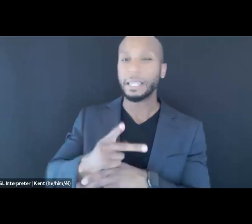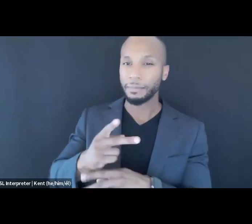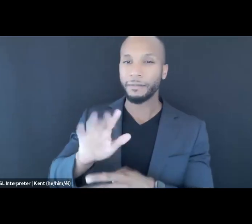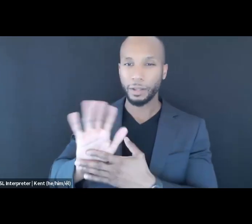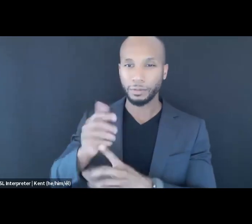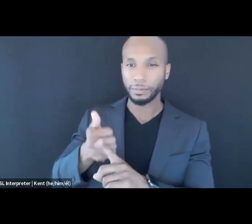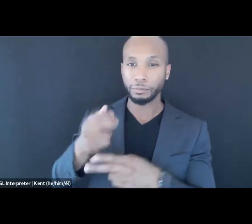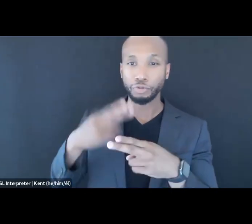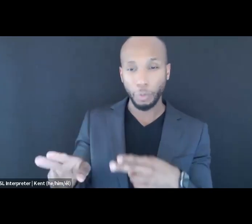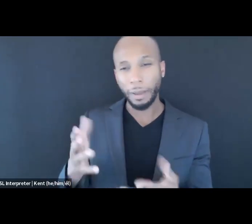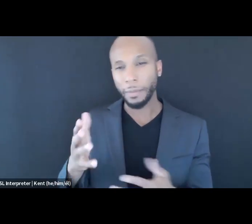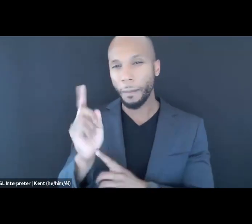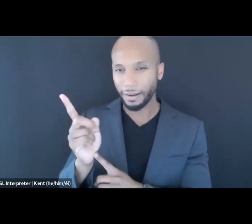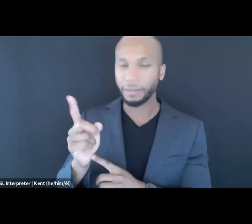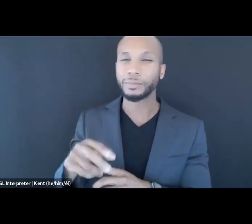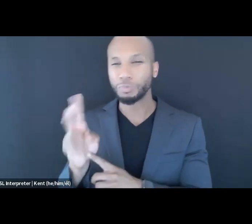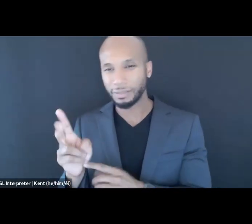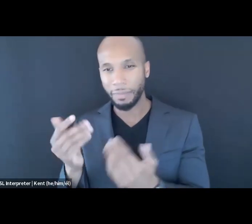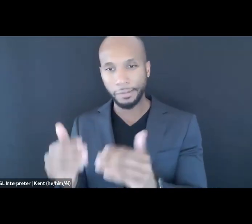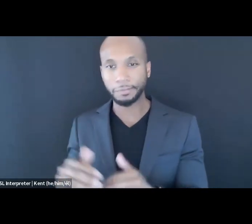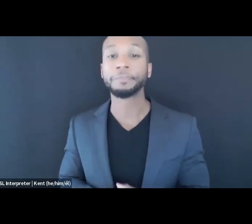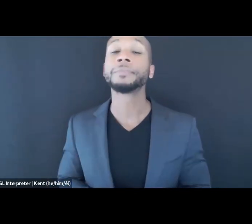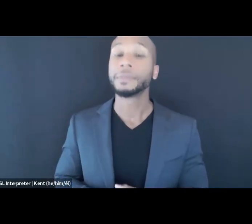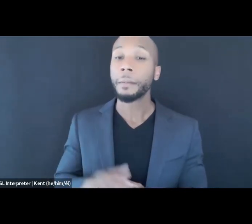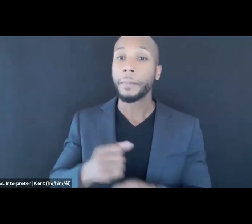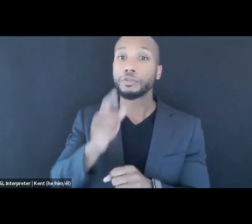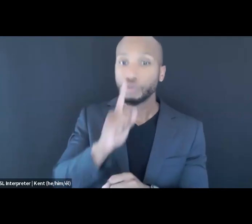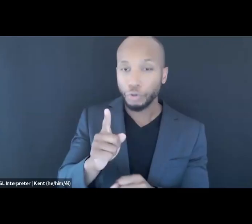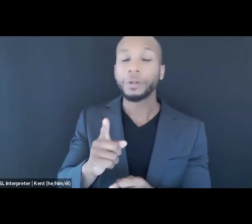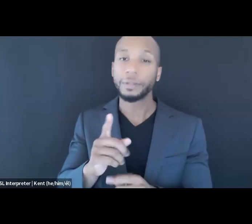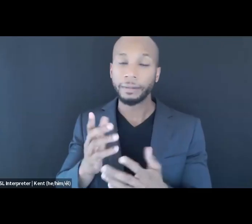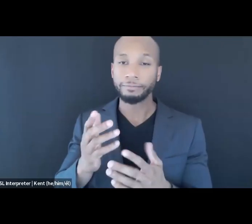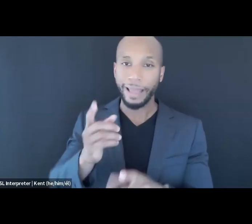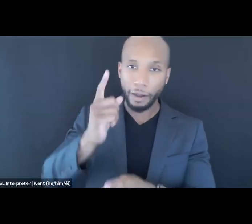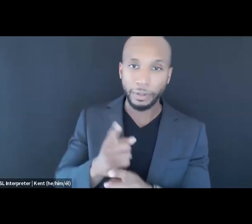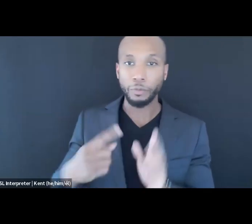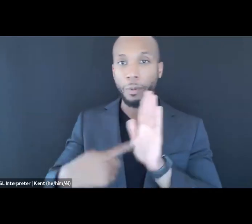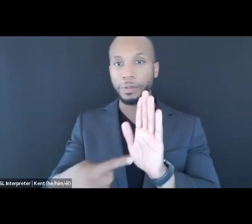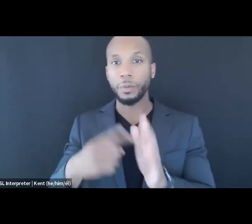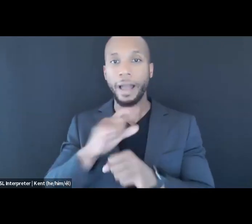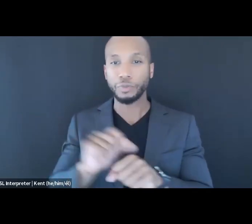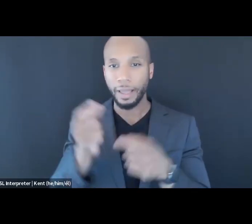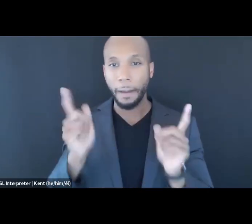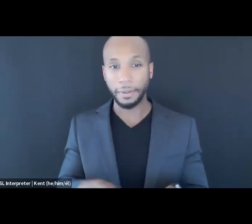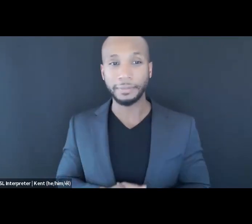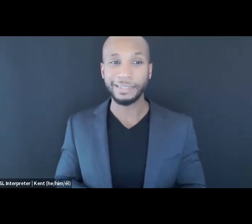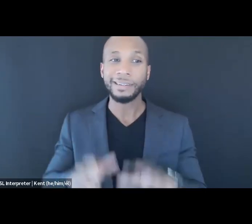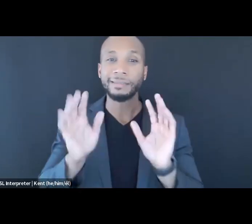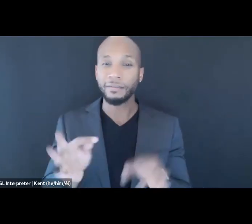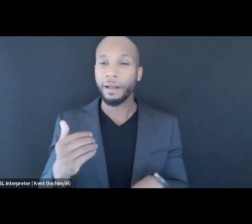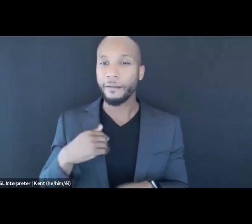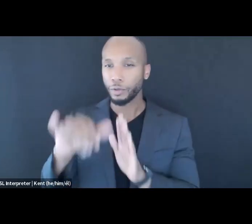videos short, maybe a minute or 2. Make sure they fairly and accurately represent what occurred. Definitely